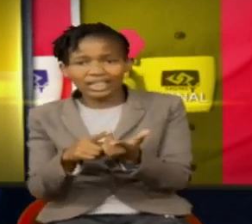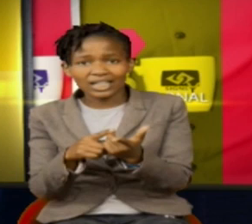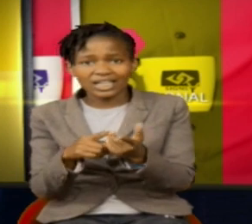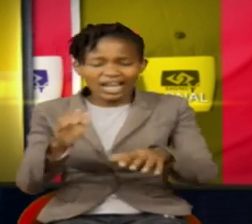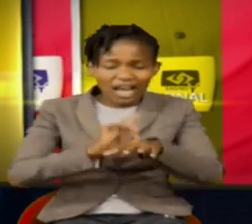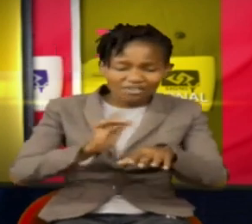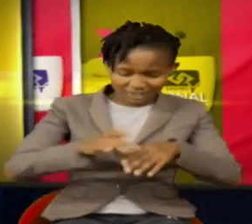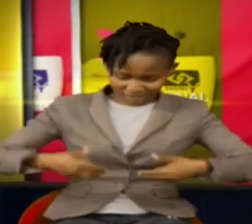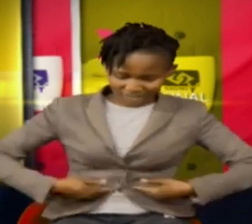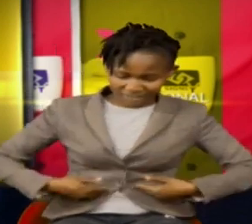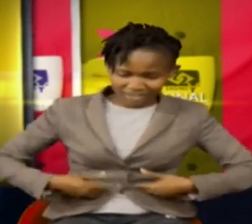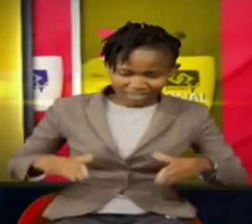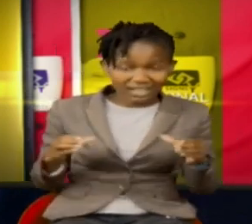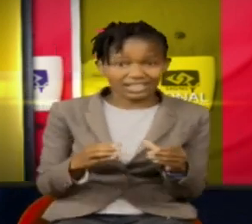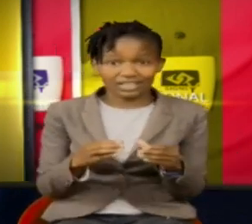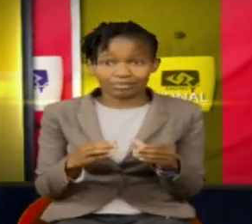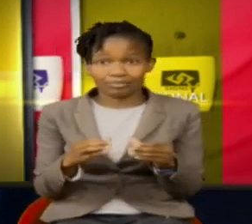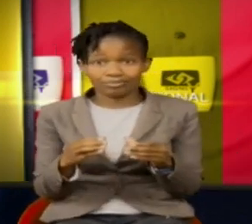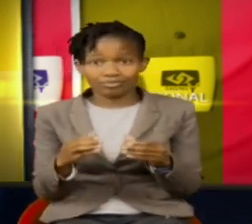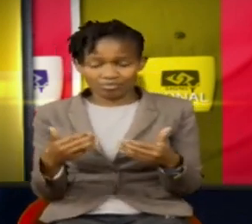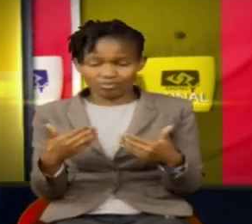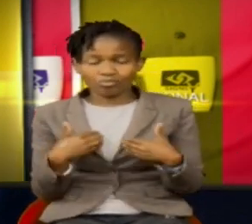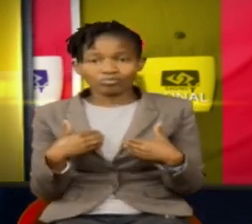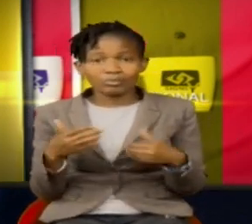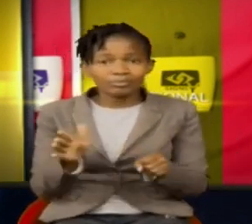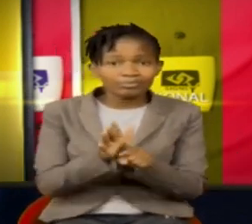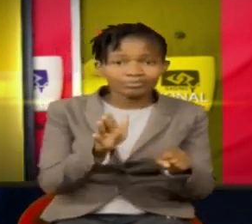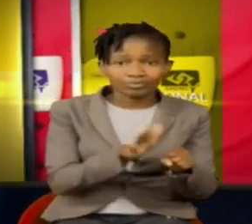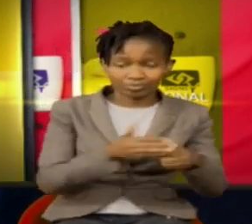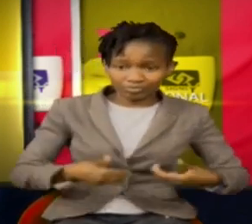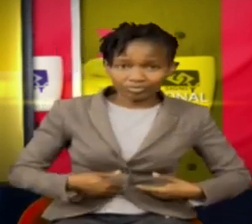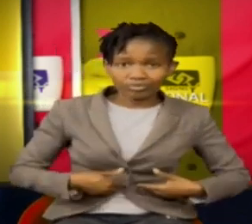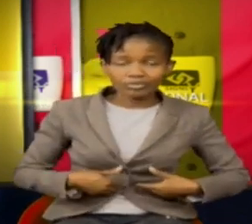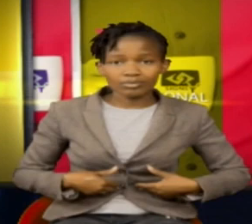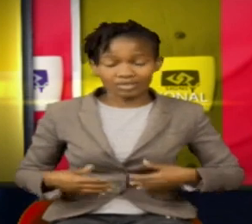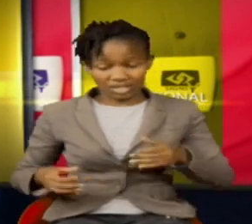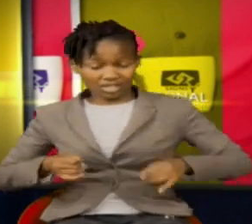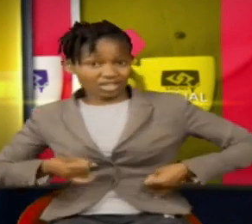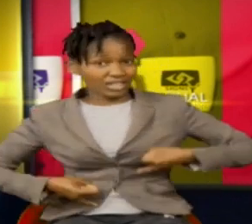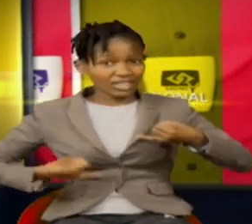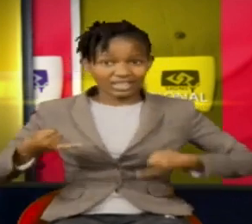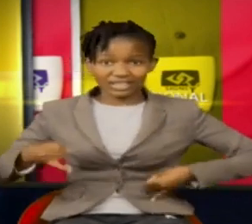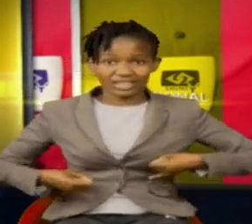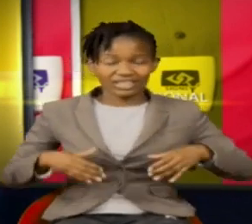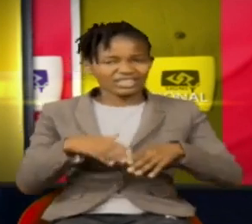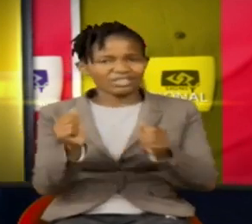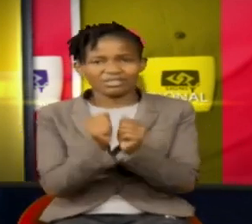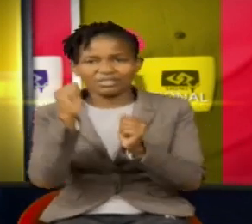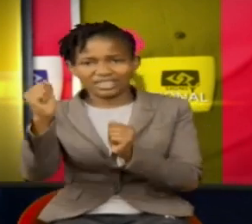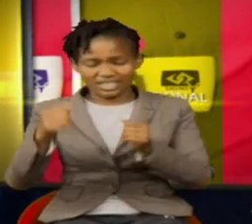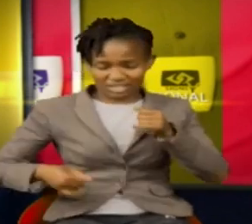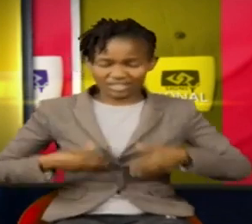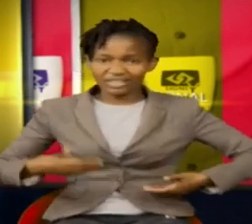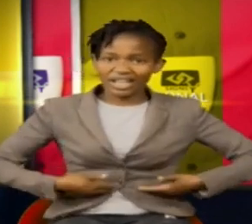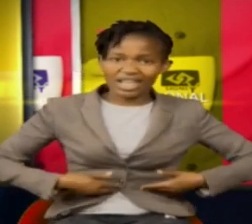young people. Obviously, as a company, we've been engaging young people for the last 12 years. Okay. As an entertainer, I've been in the game 15 years, entertaining youth. I